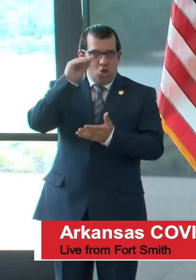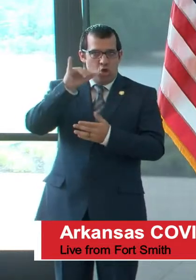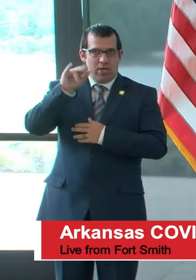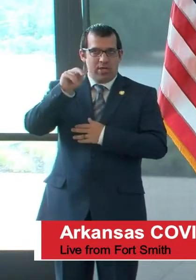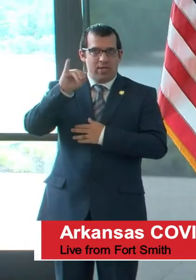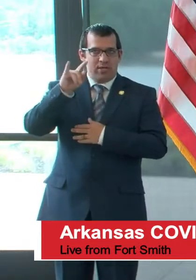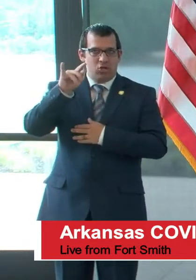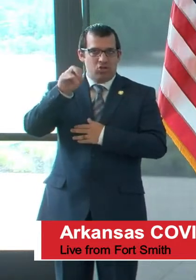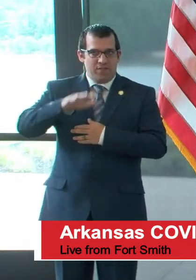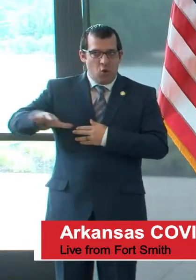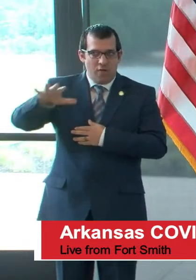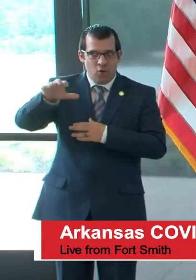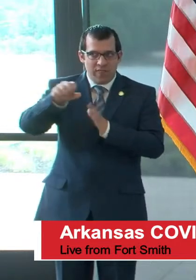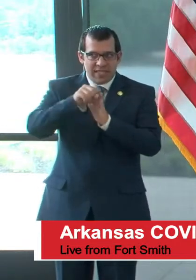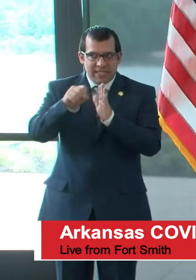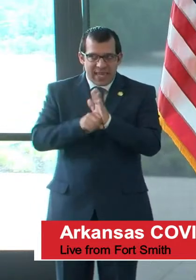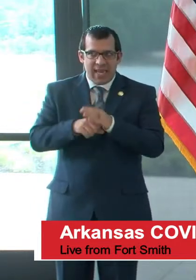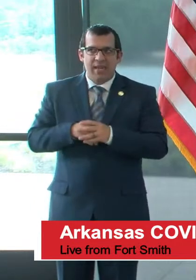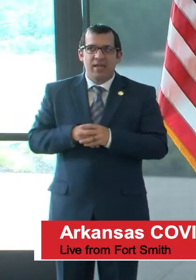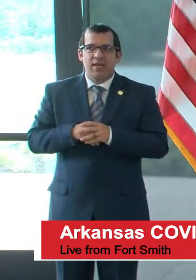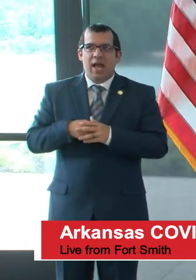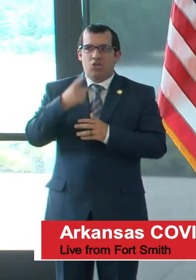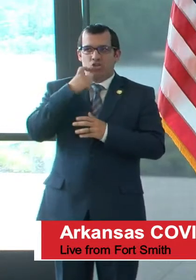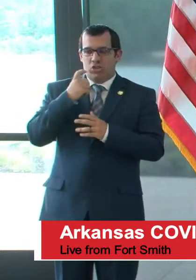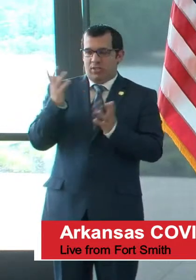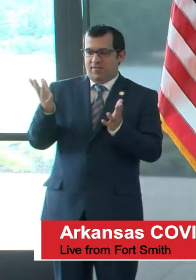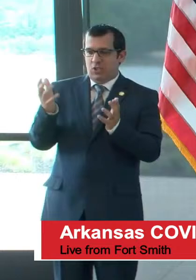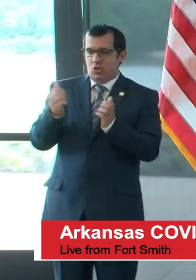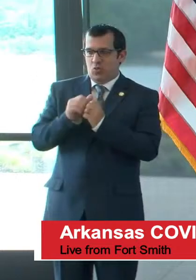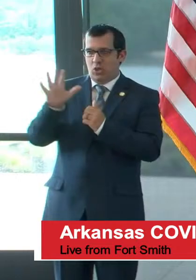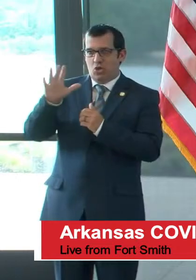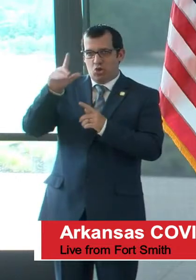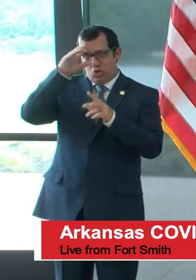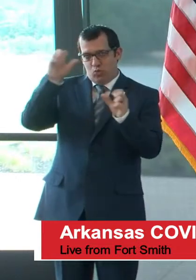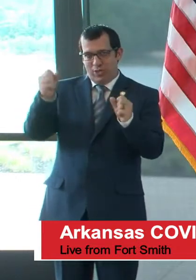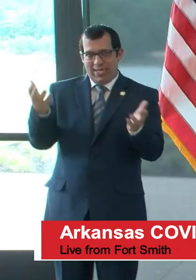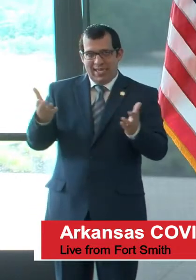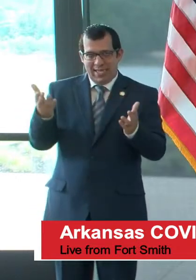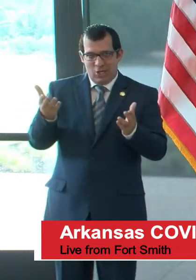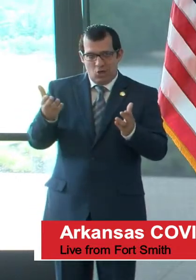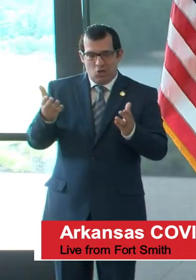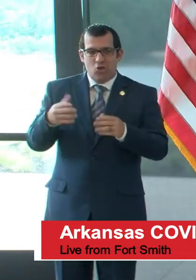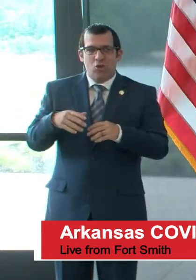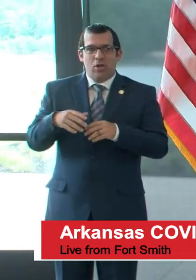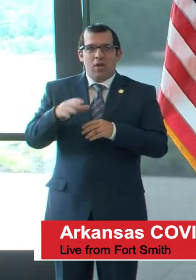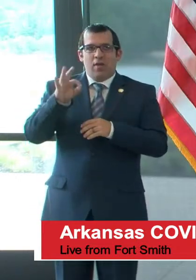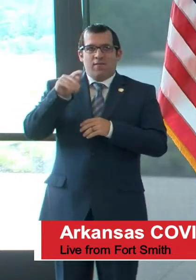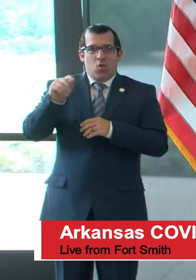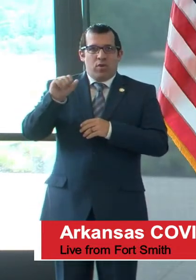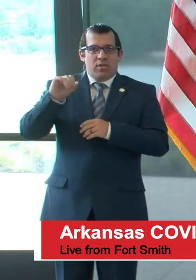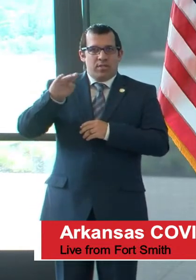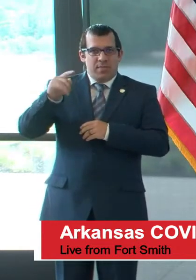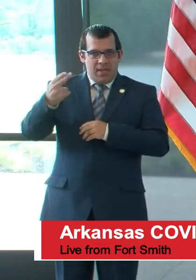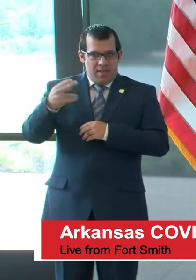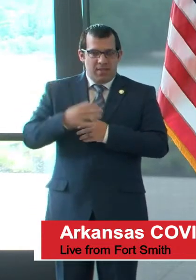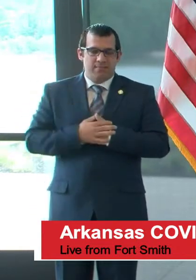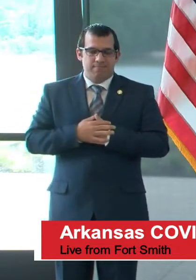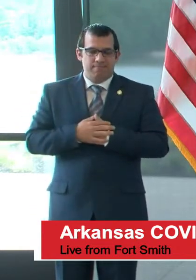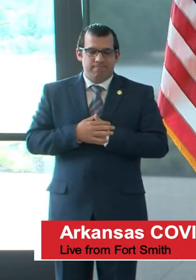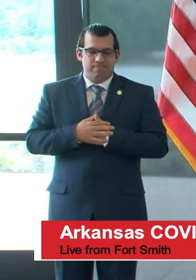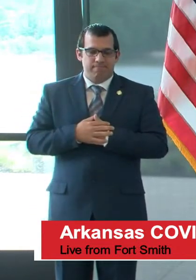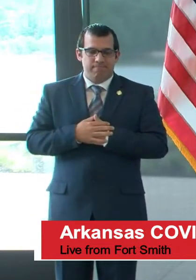initiative statewide. I just visited with your superintendent here in Fort Smith,